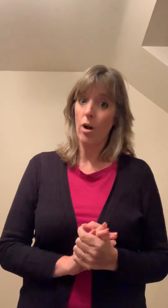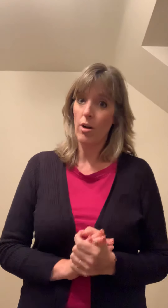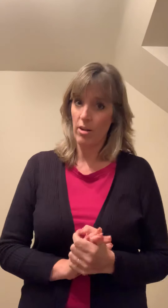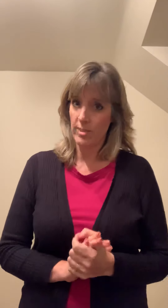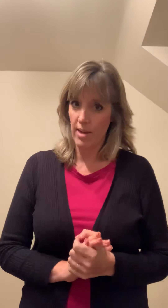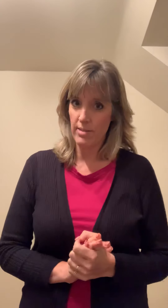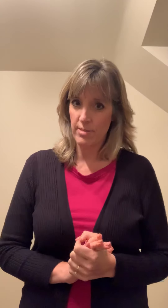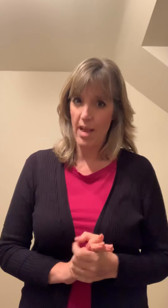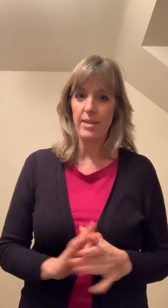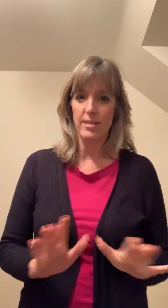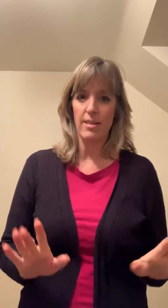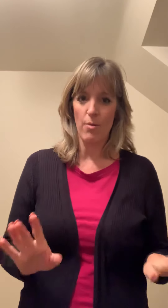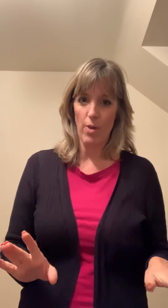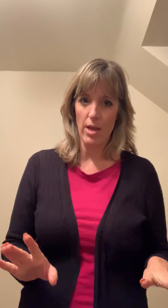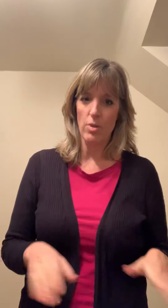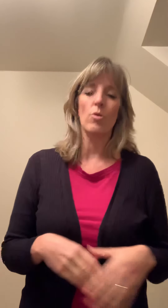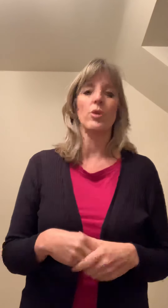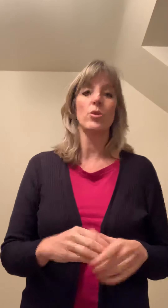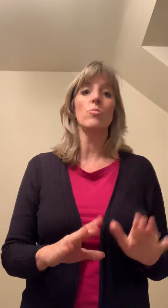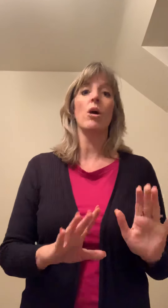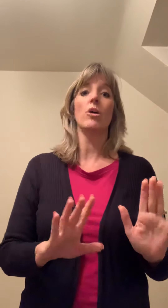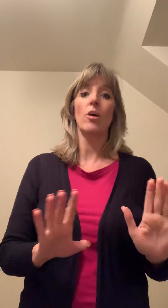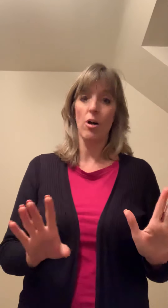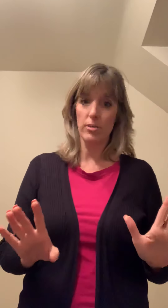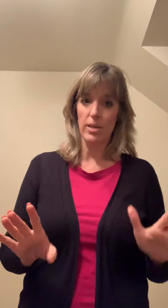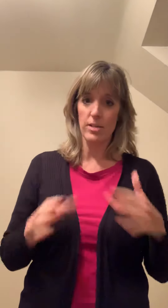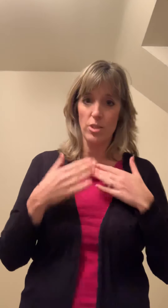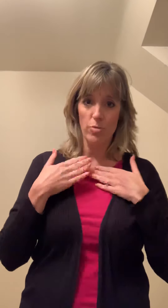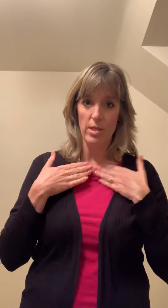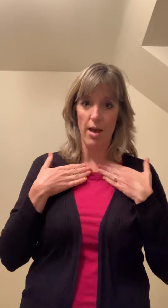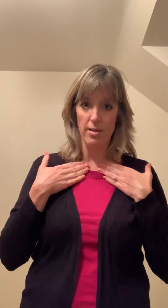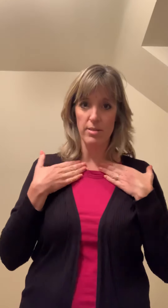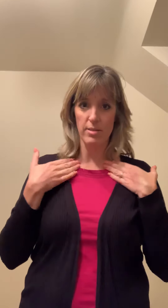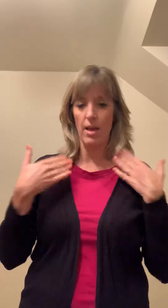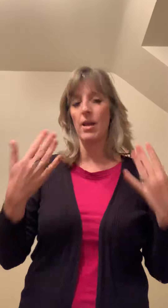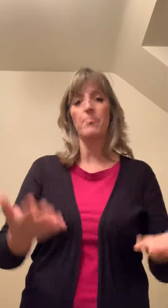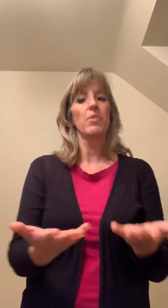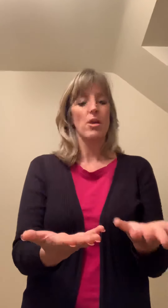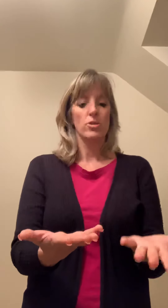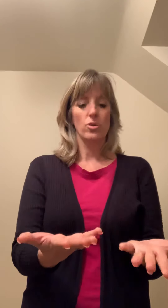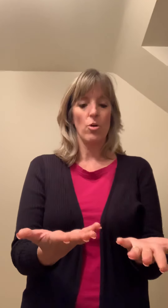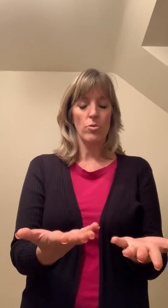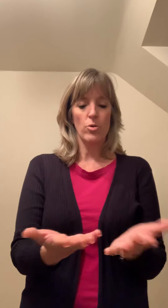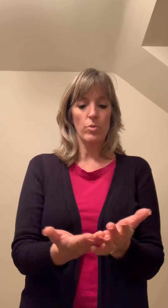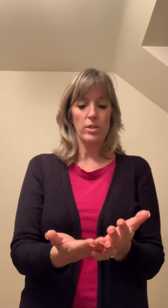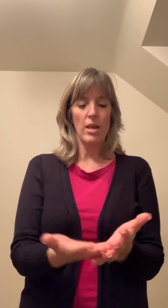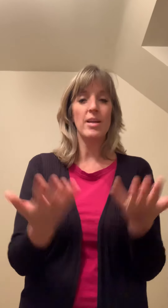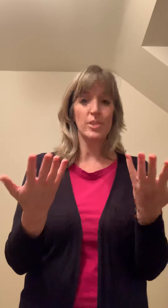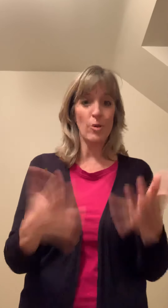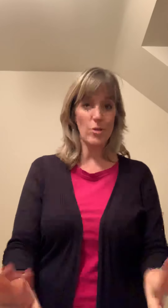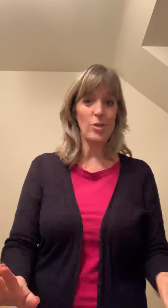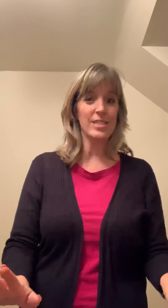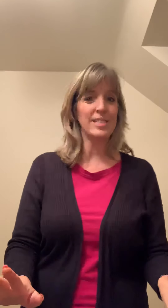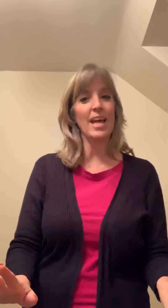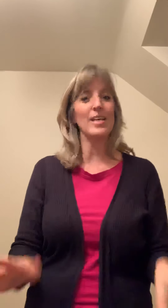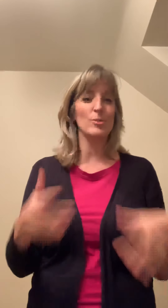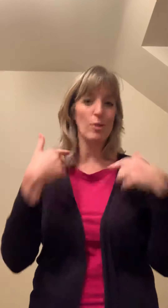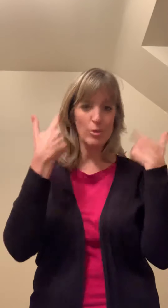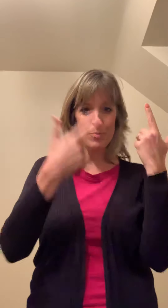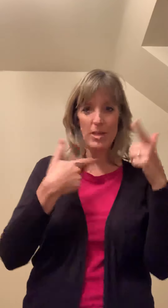all done acting that way, or you are all done doing that, okay? So you could say, so it all depends on